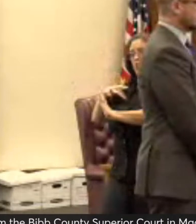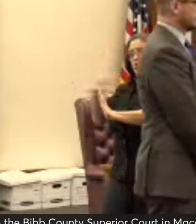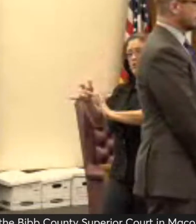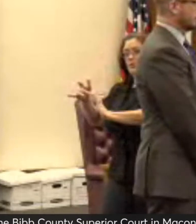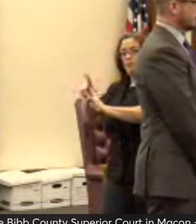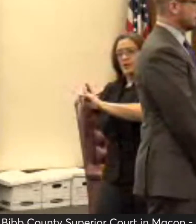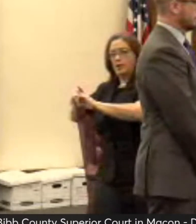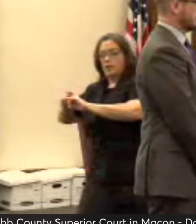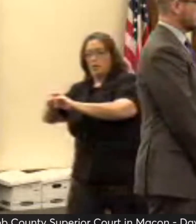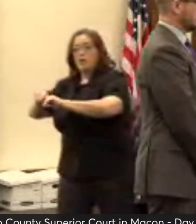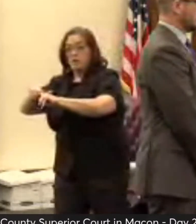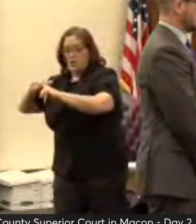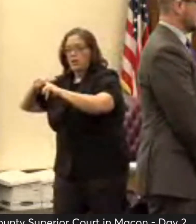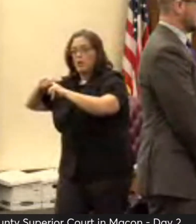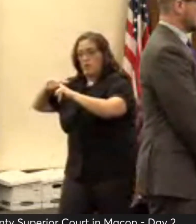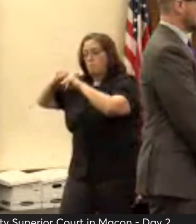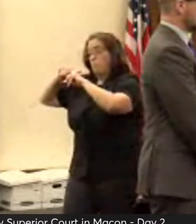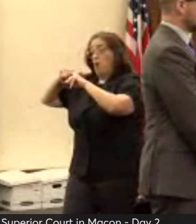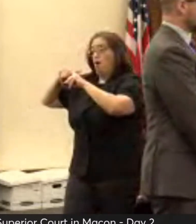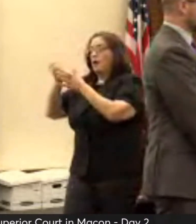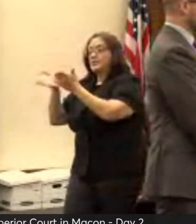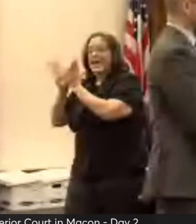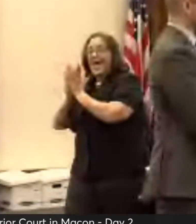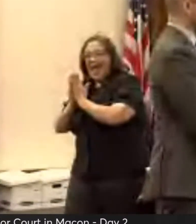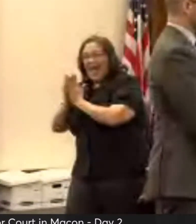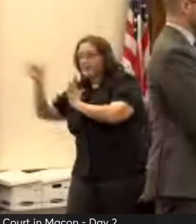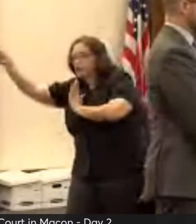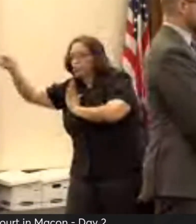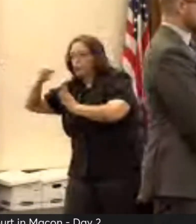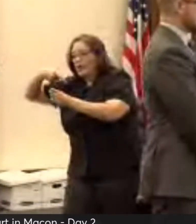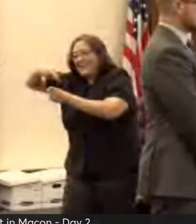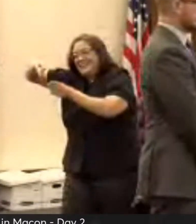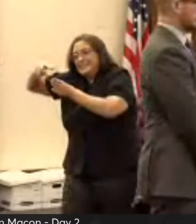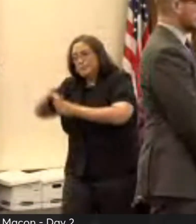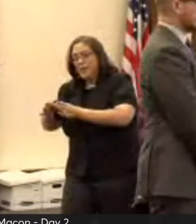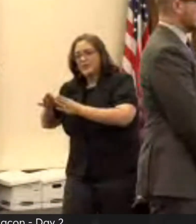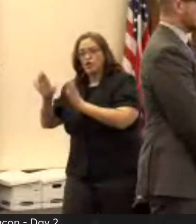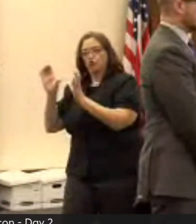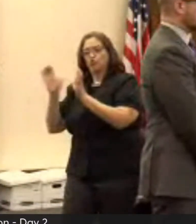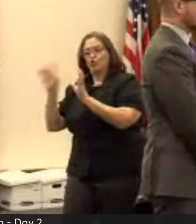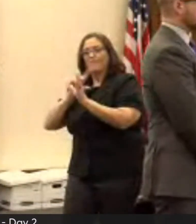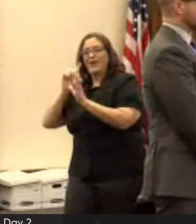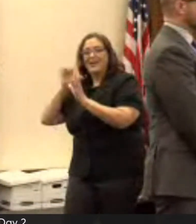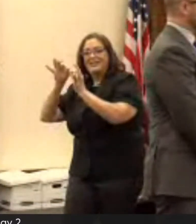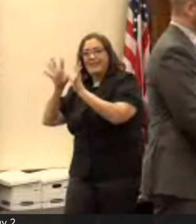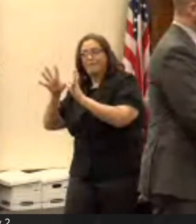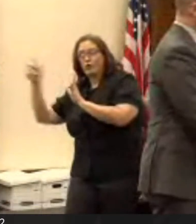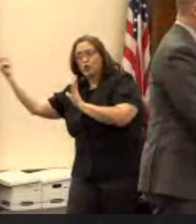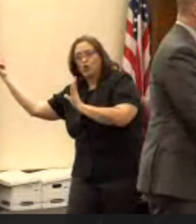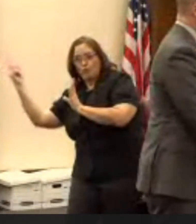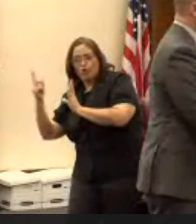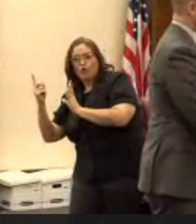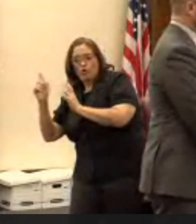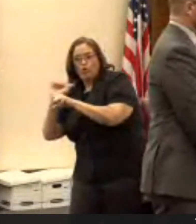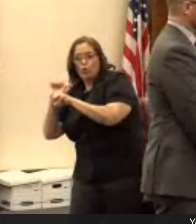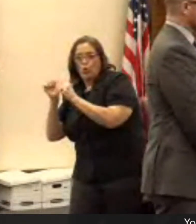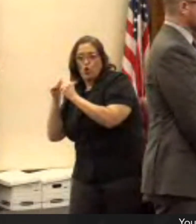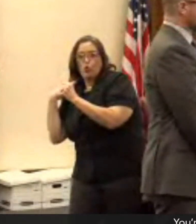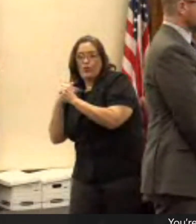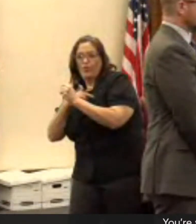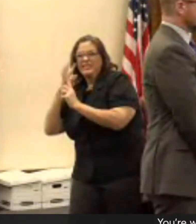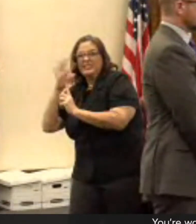to bring in a specialist, which is a deaf interpreter, certified deaf interpreter, to work with us. If there's a language level that needs to